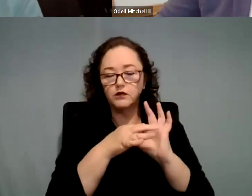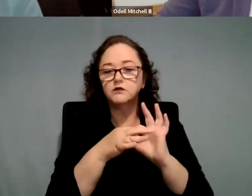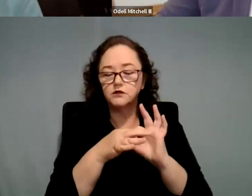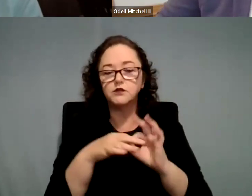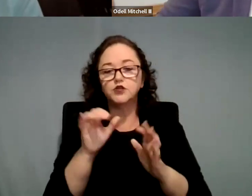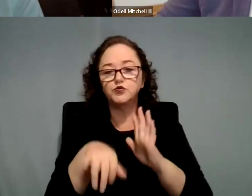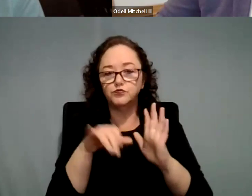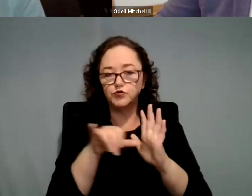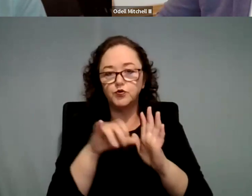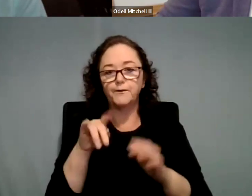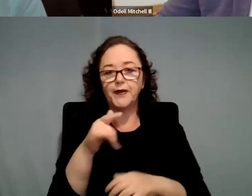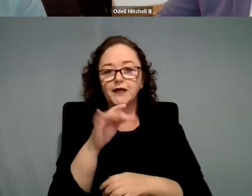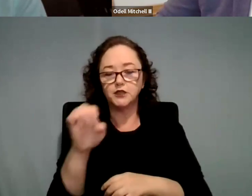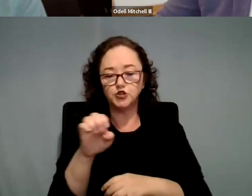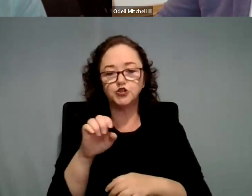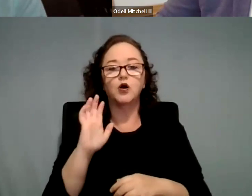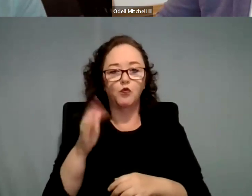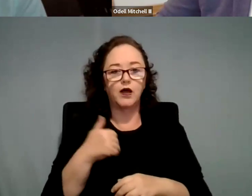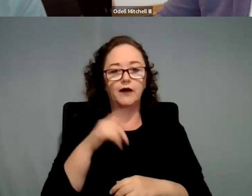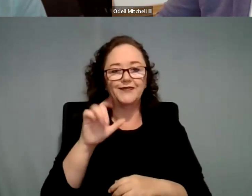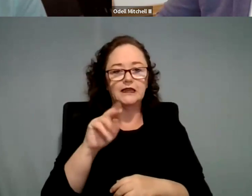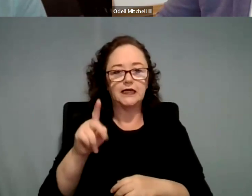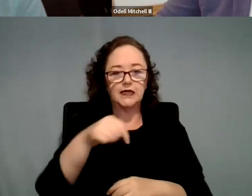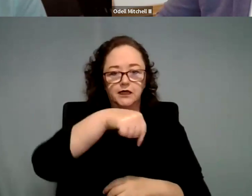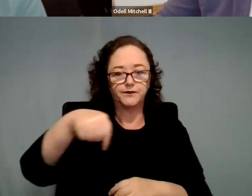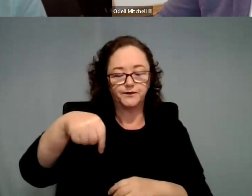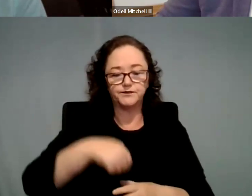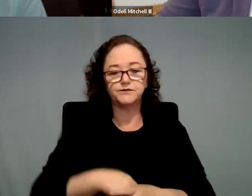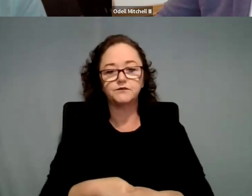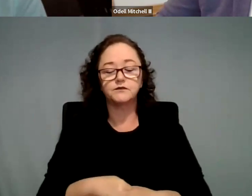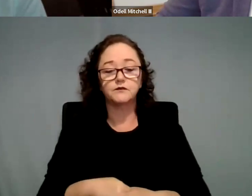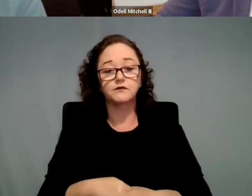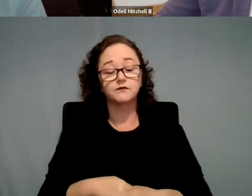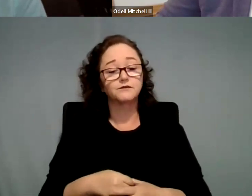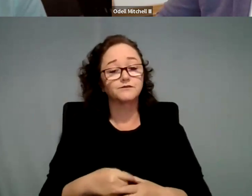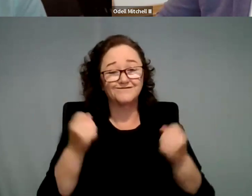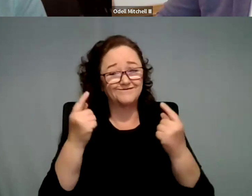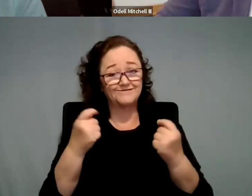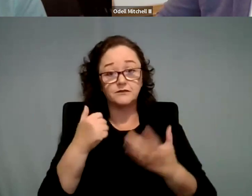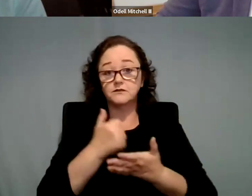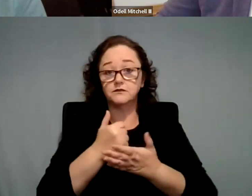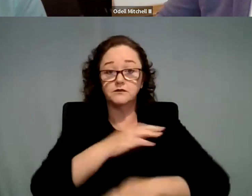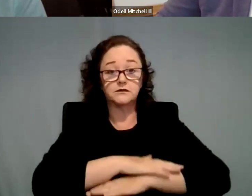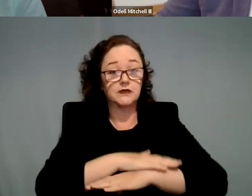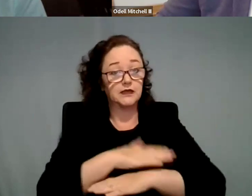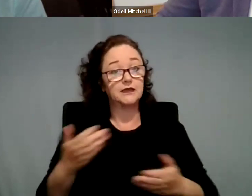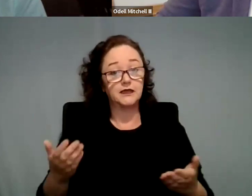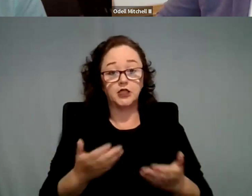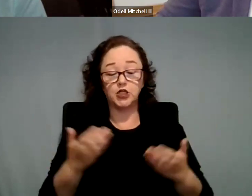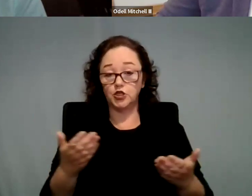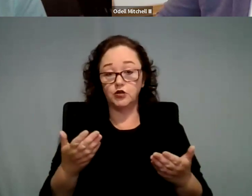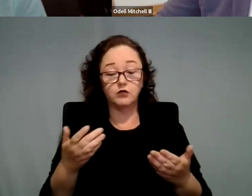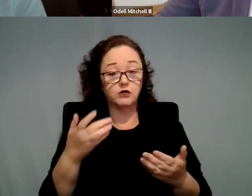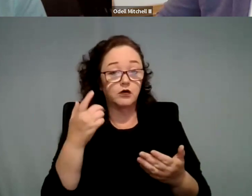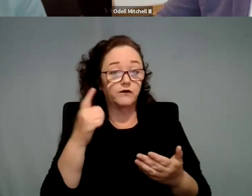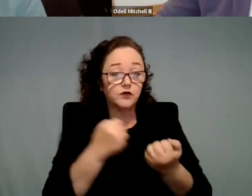link to that as well. And we are at the help desk are really here for other kinds of ways to support you, whether it's programs